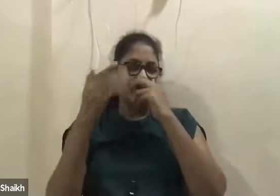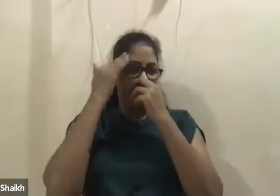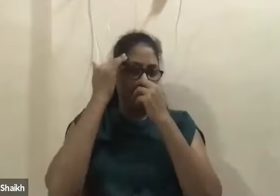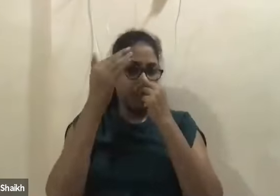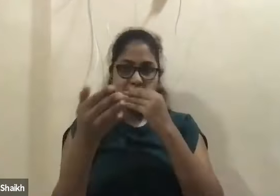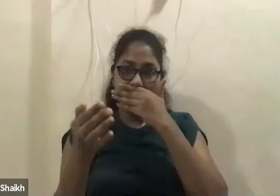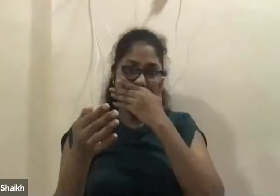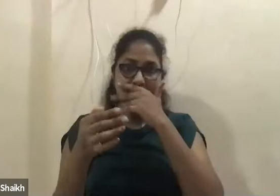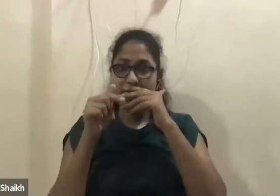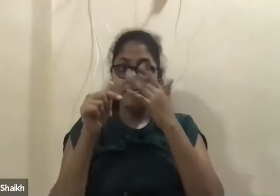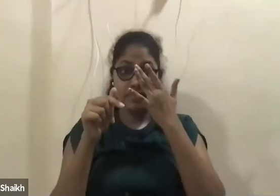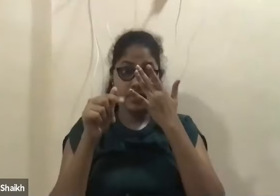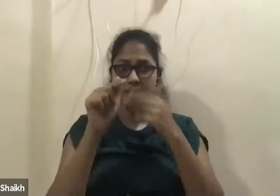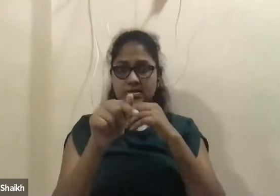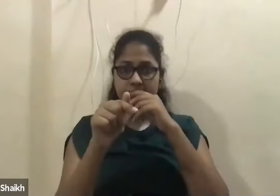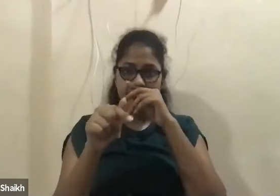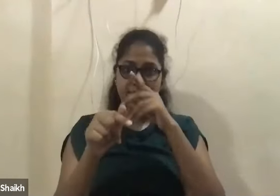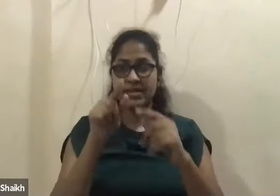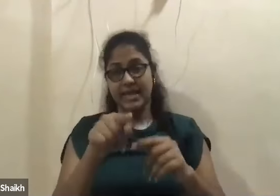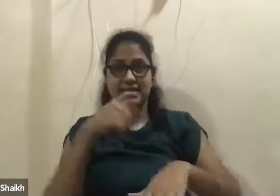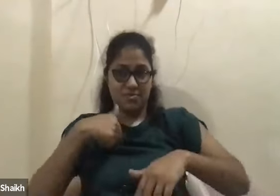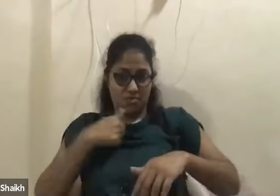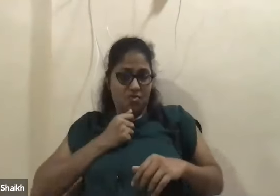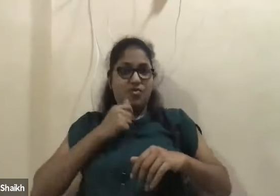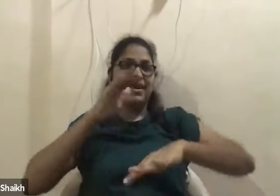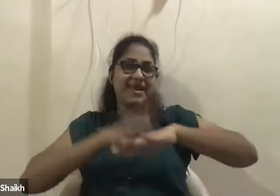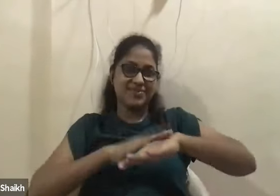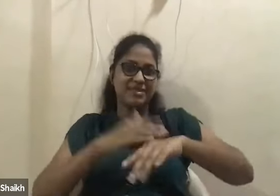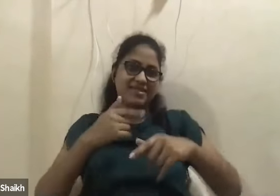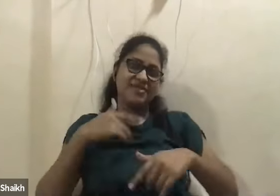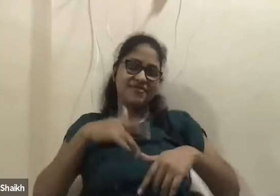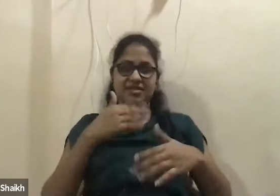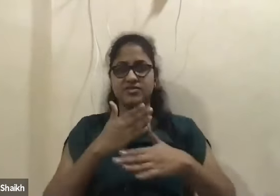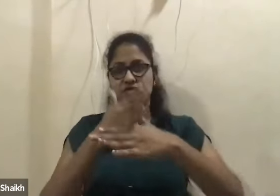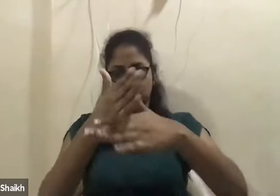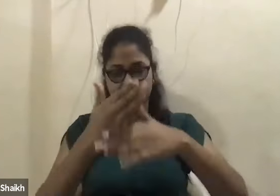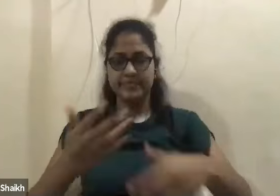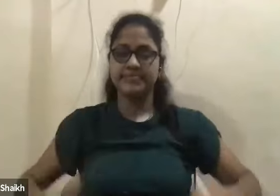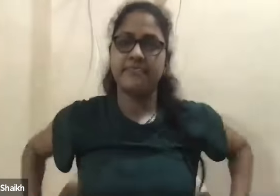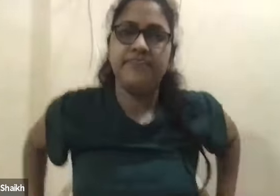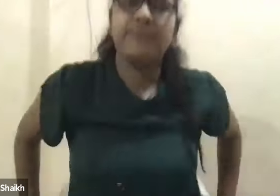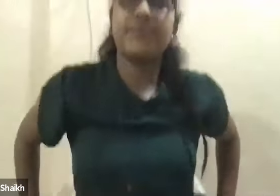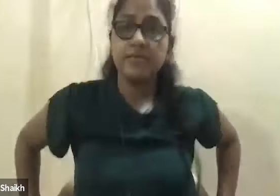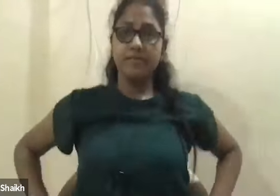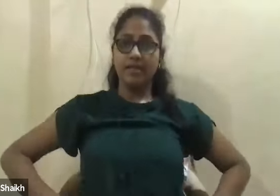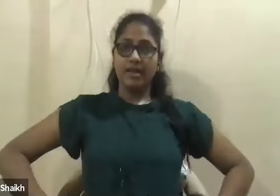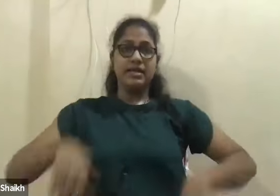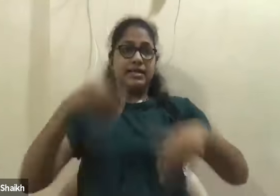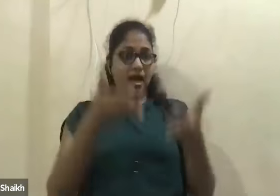so that's one experience I felt like sharing. Okay, Mansi, I have kept